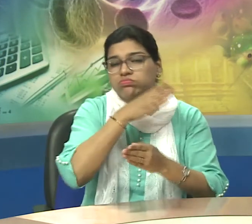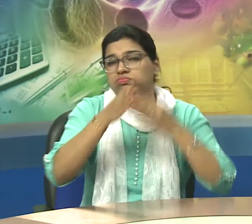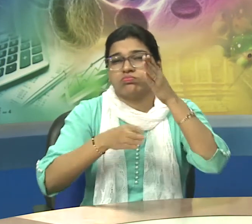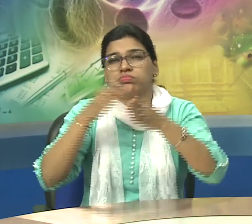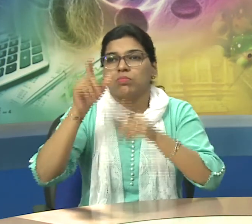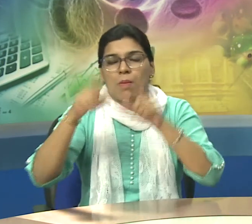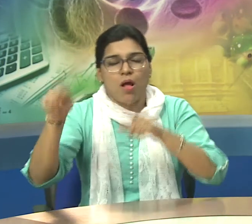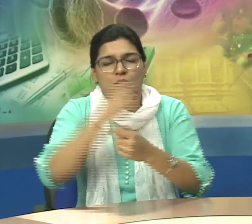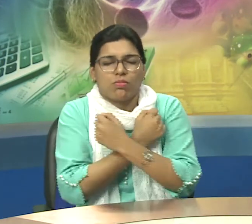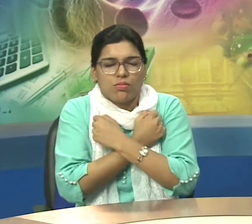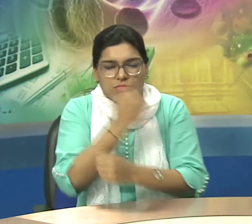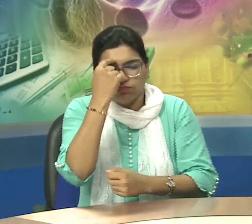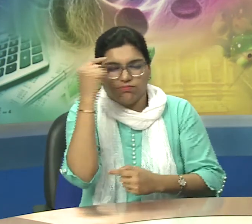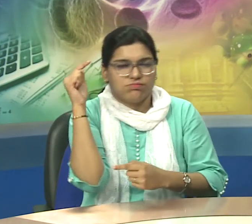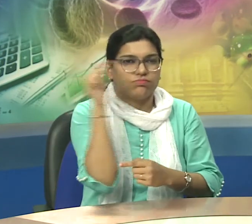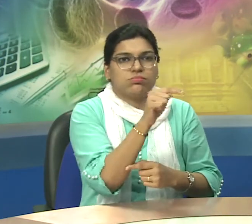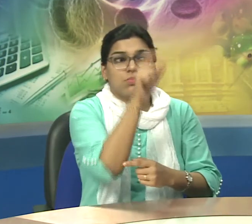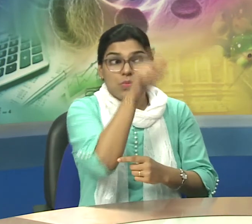shared a special bond